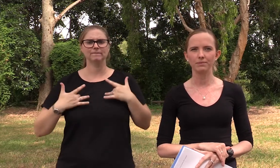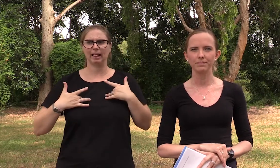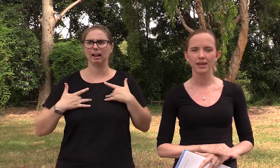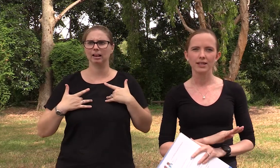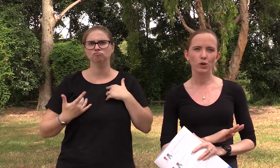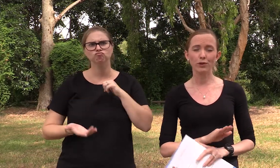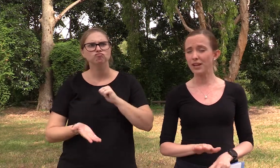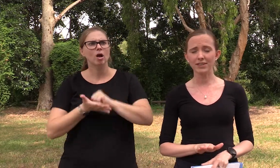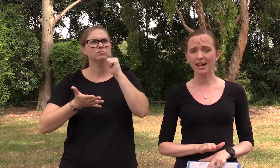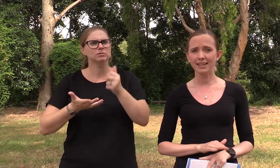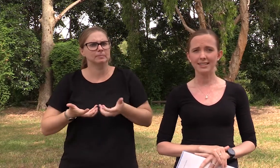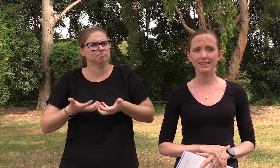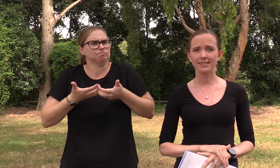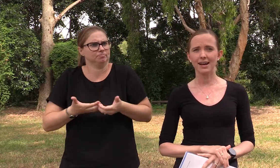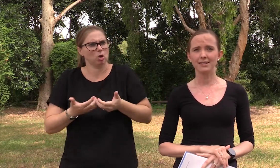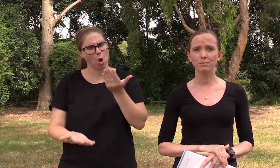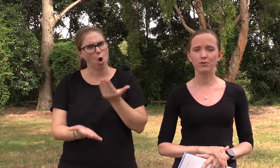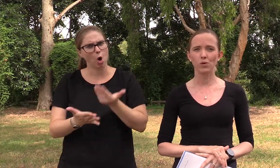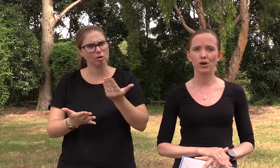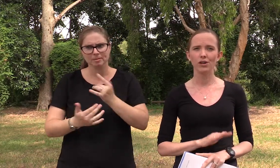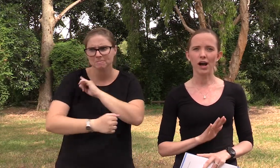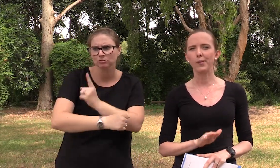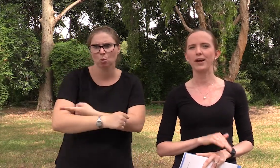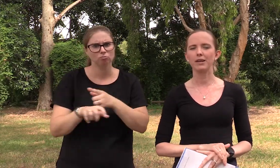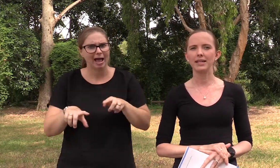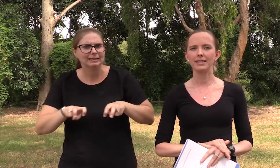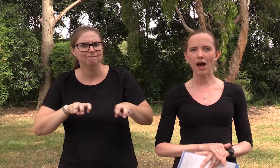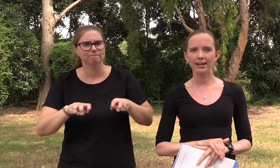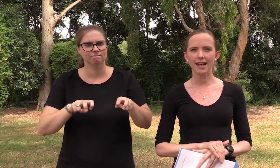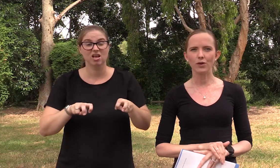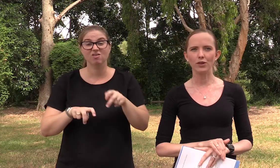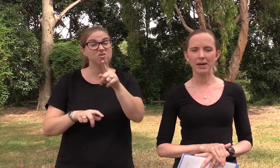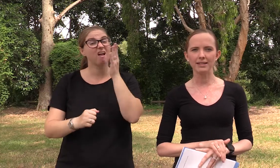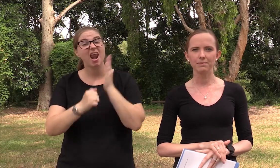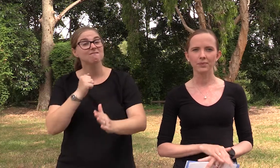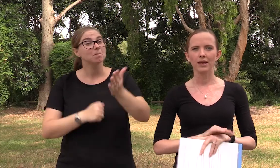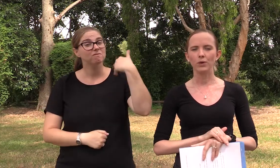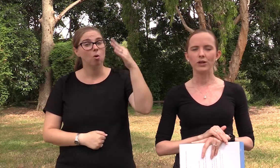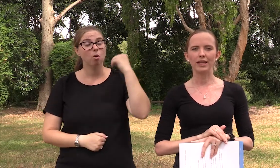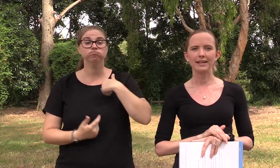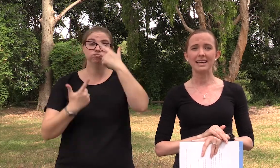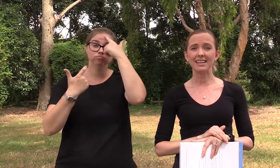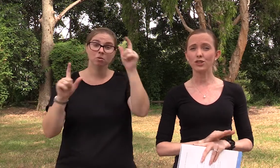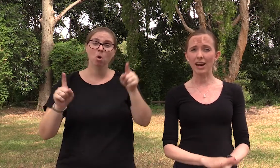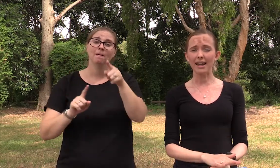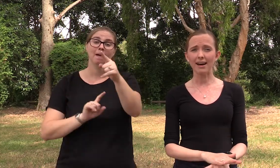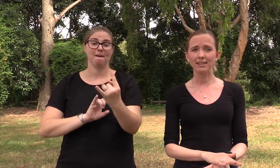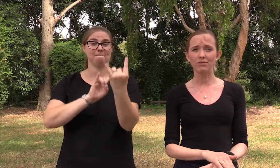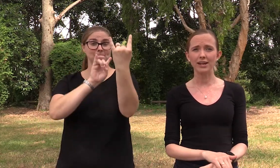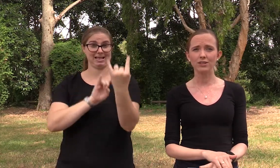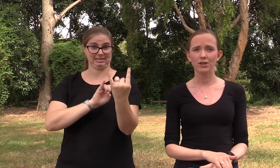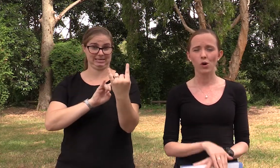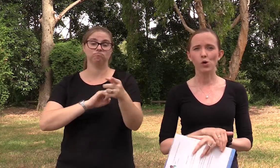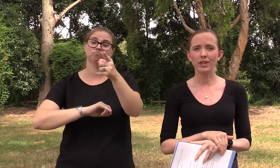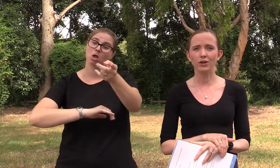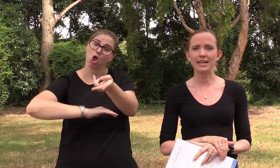turning on. So if you've never done these exercises before, I would recommend lying down on the bed with your legs either straight out in